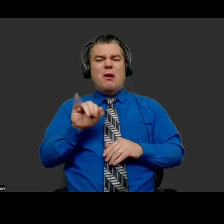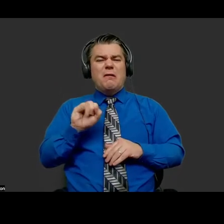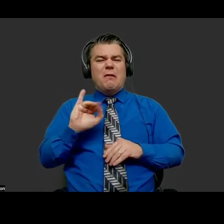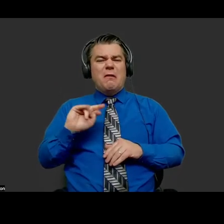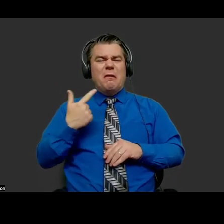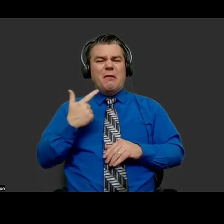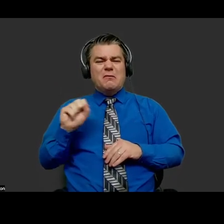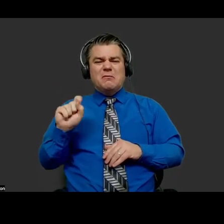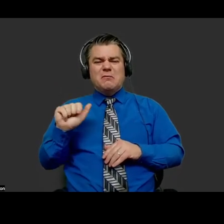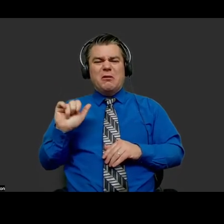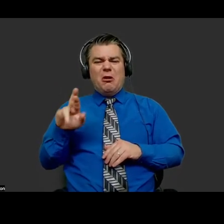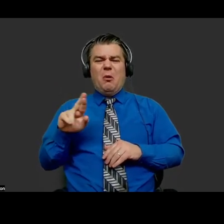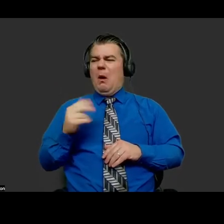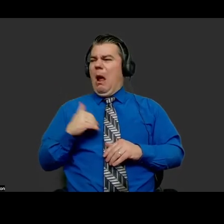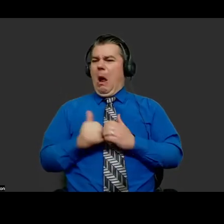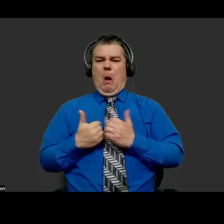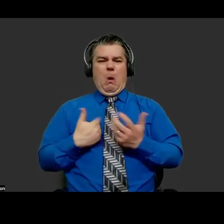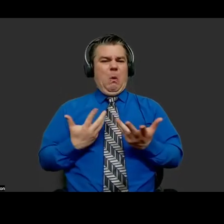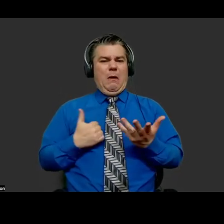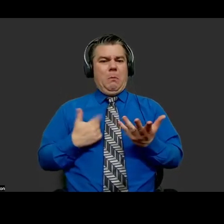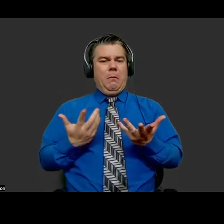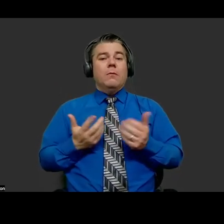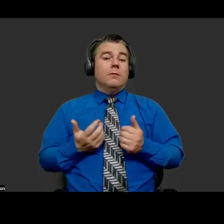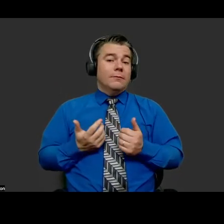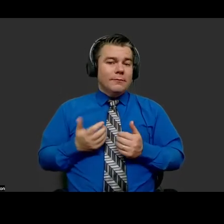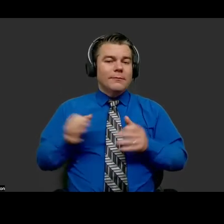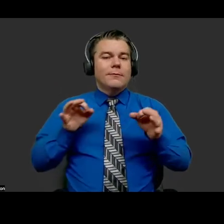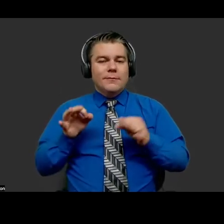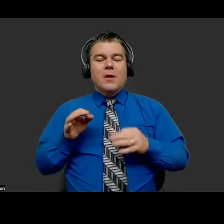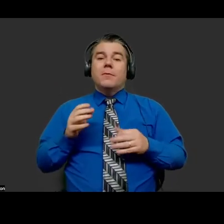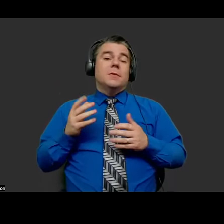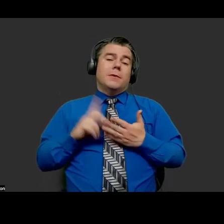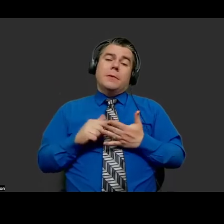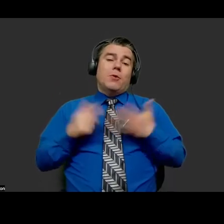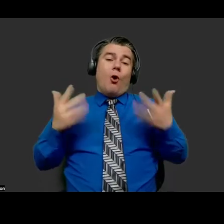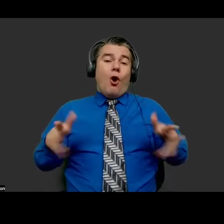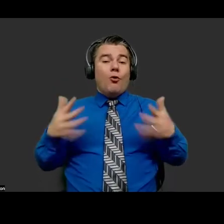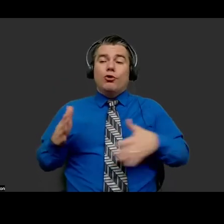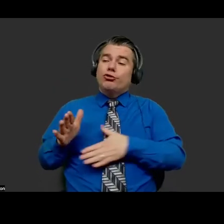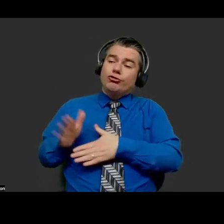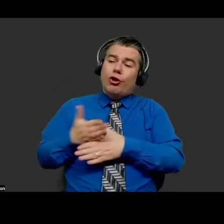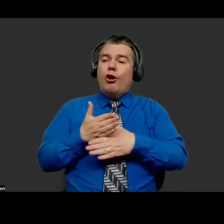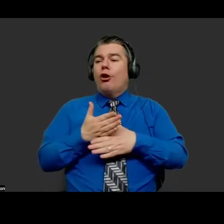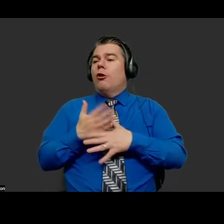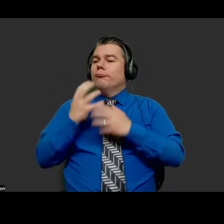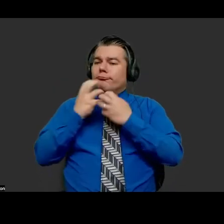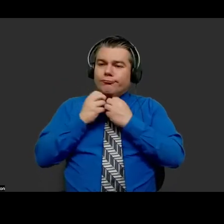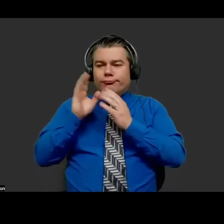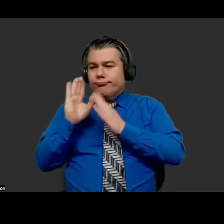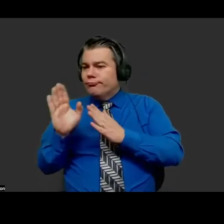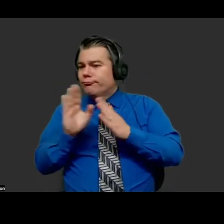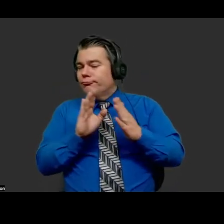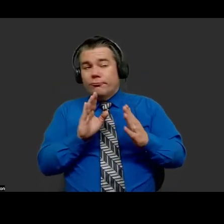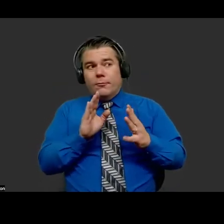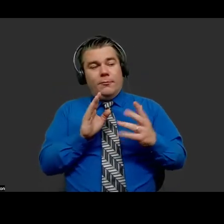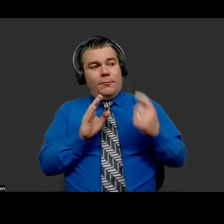that? But oftentimes it's what we're already doing in our sharing and caring with others. But